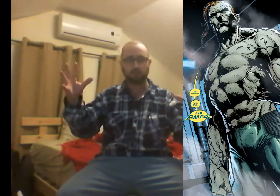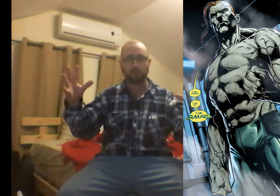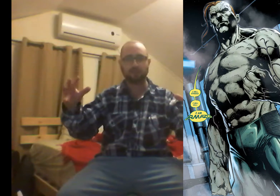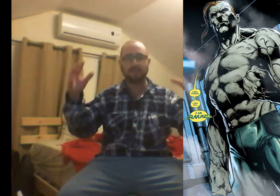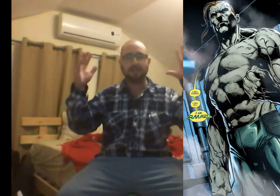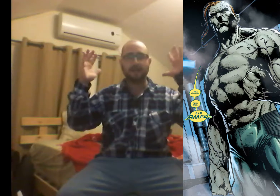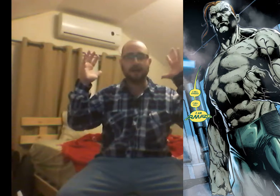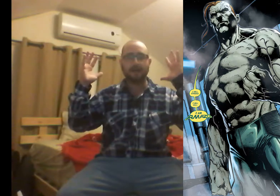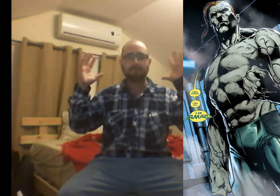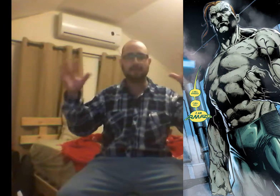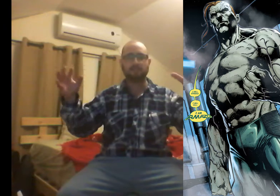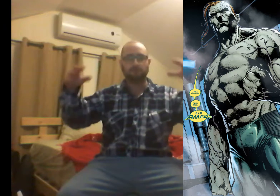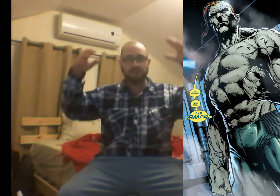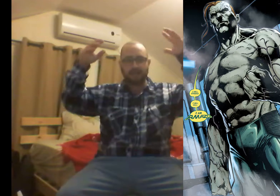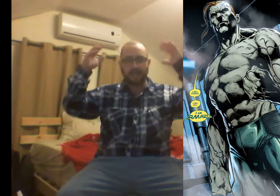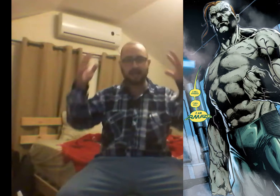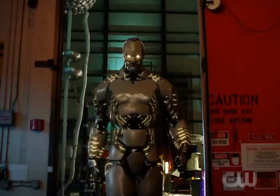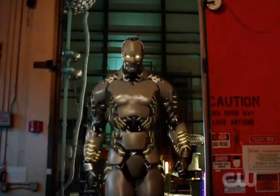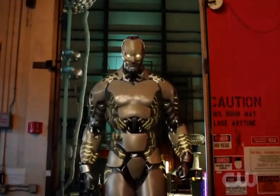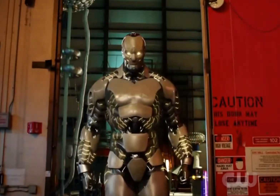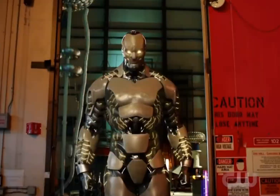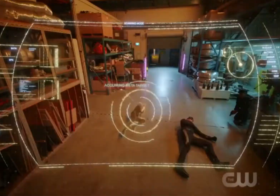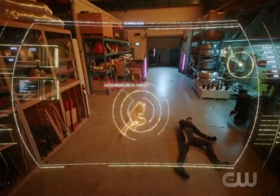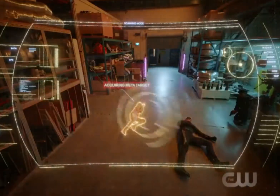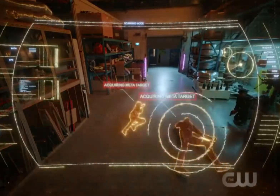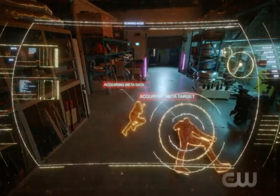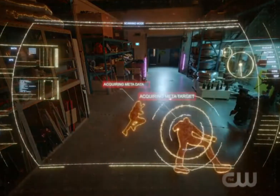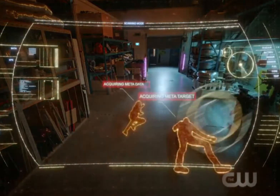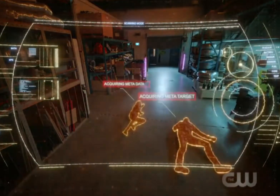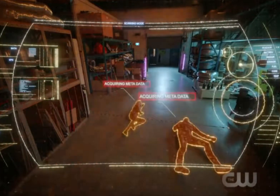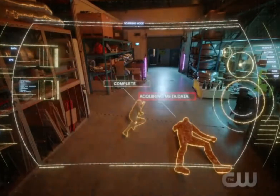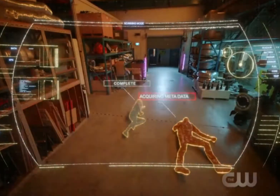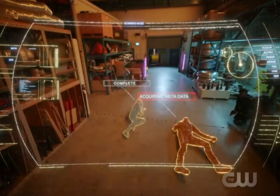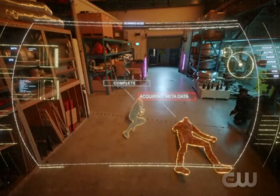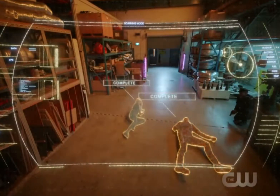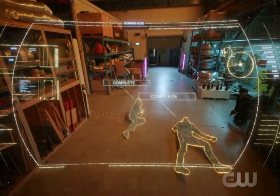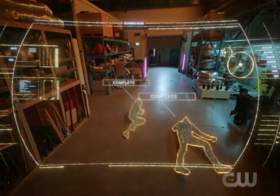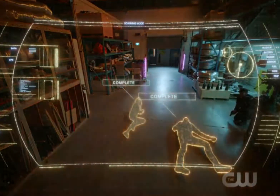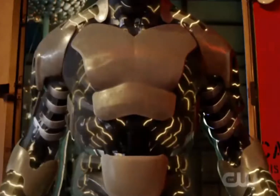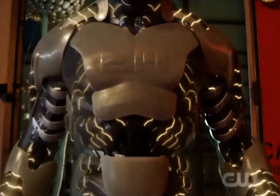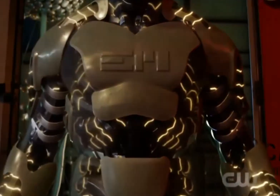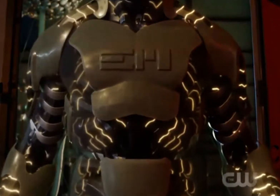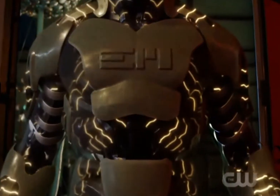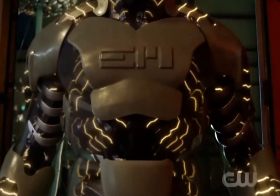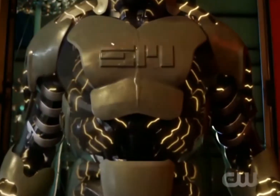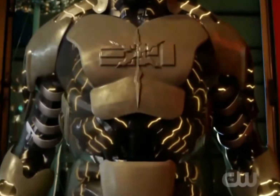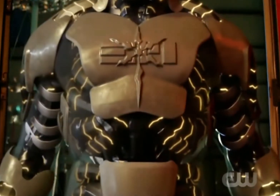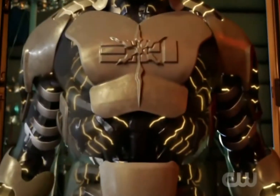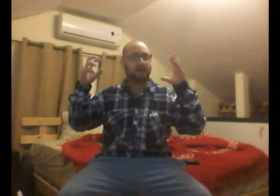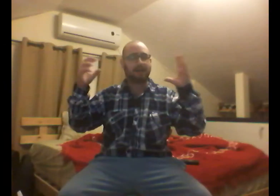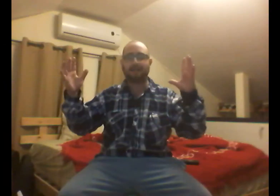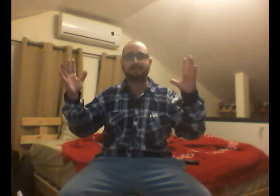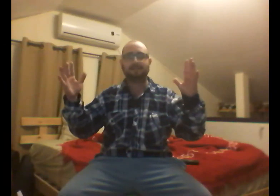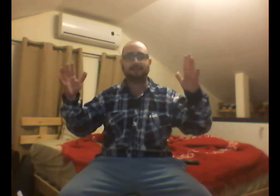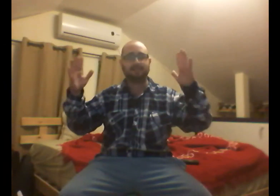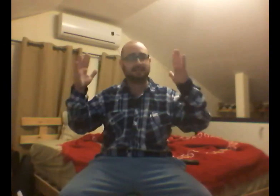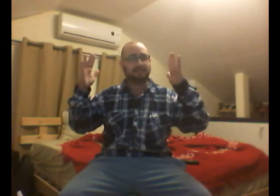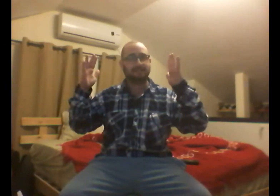actual Amazo, the android that mimics people's powers. I gotta tell you, as a